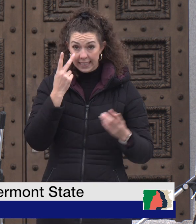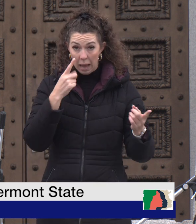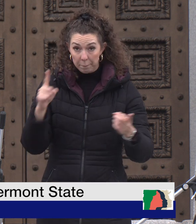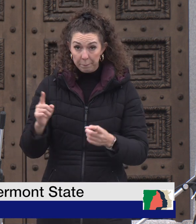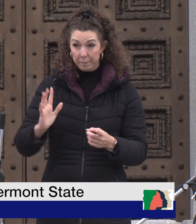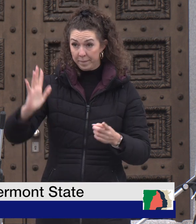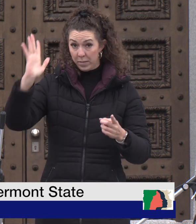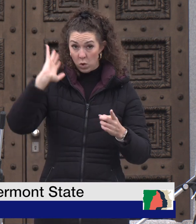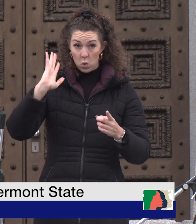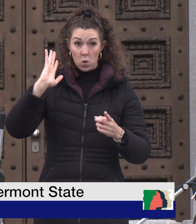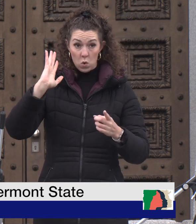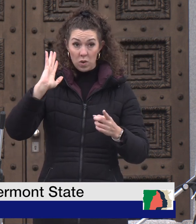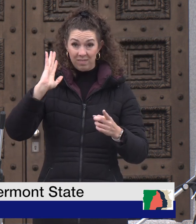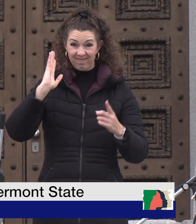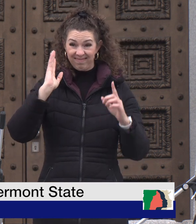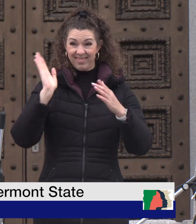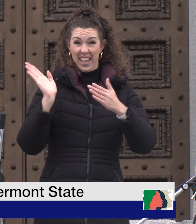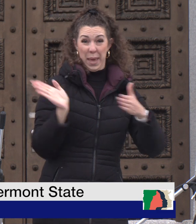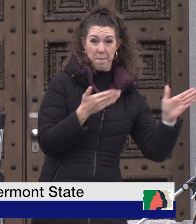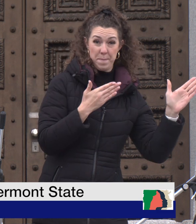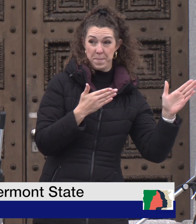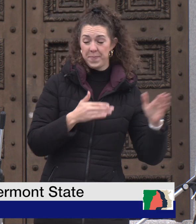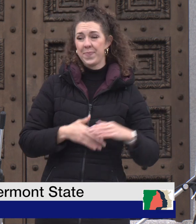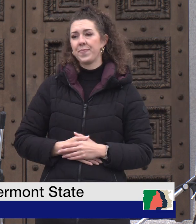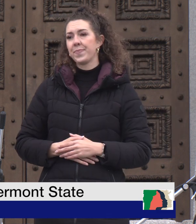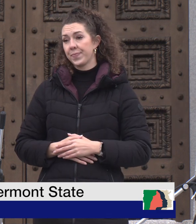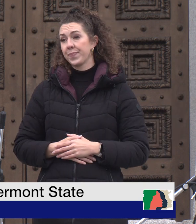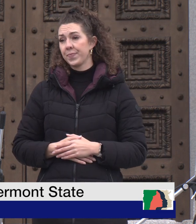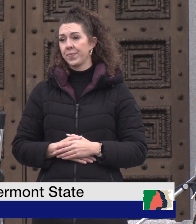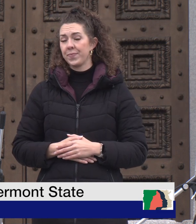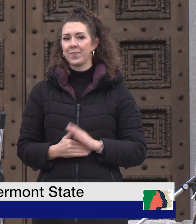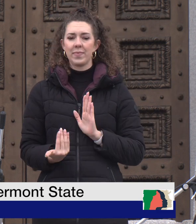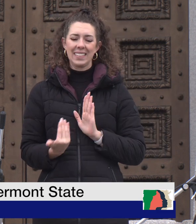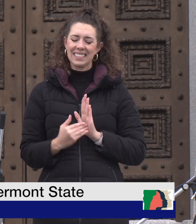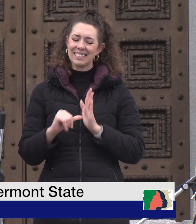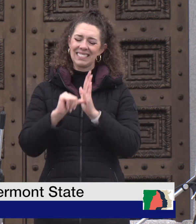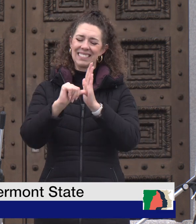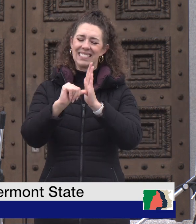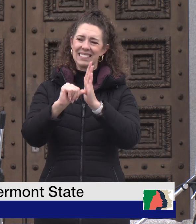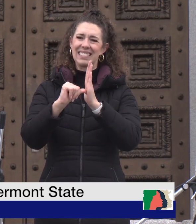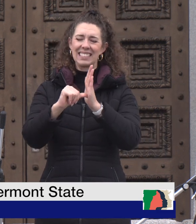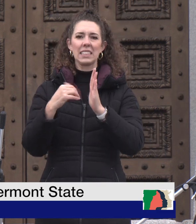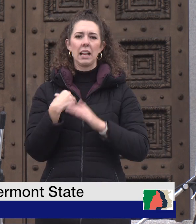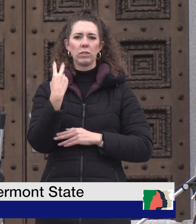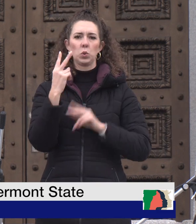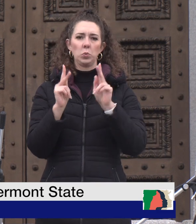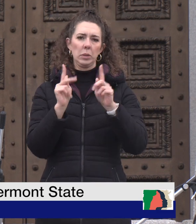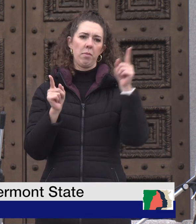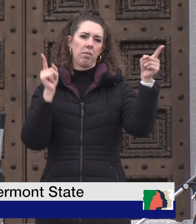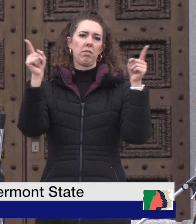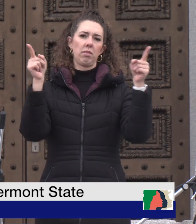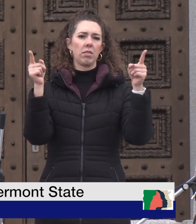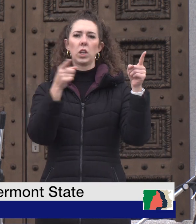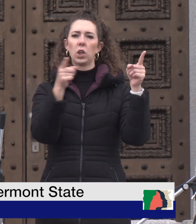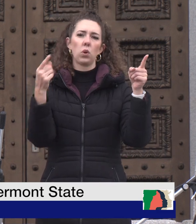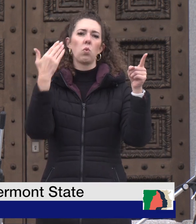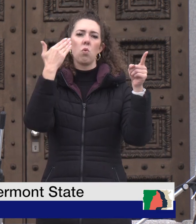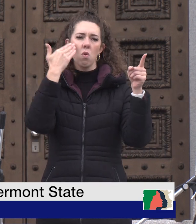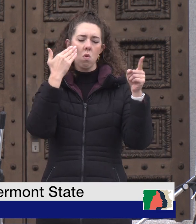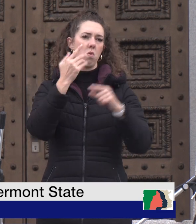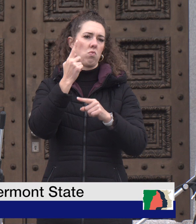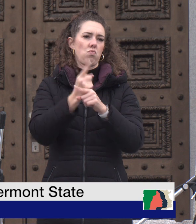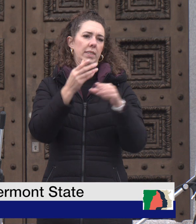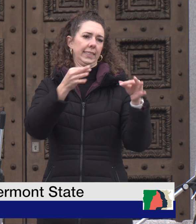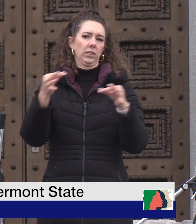then. So I want to really say this is a choice between two people, and you know the choice, the decision to